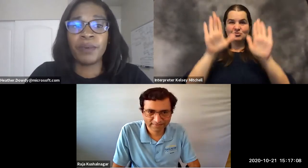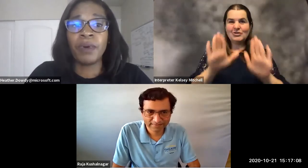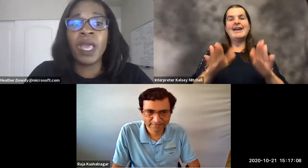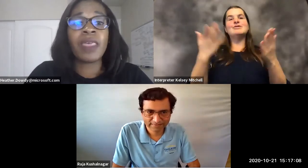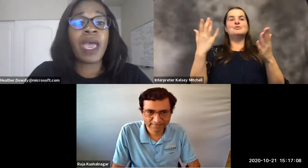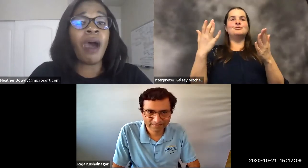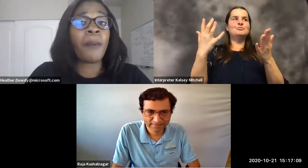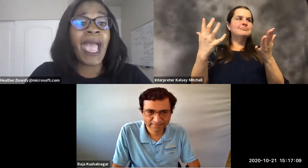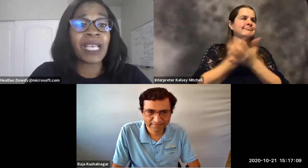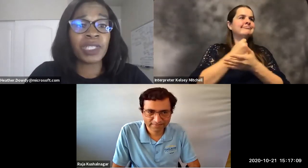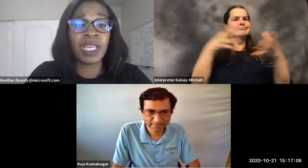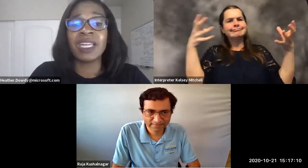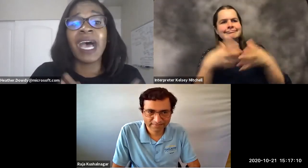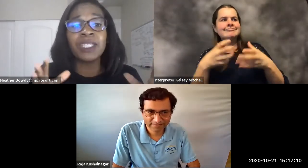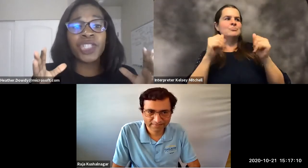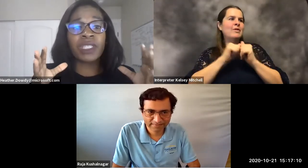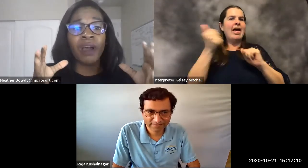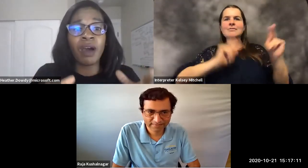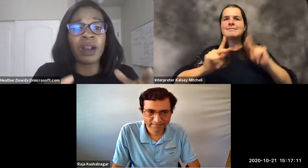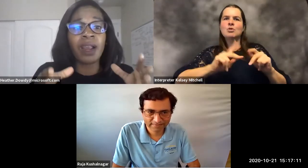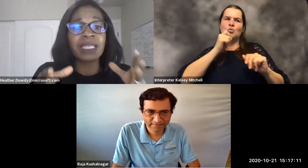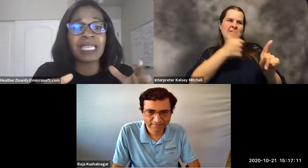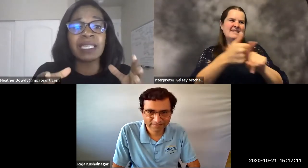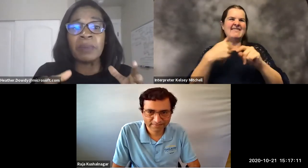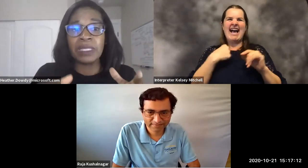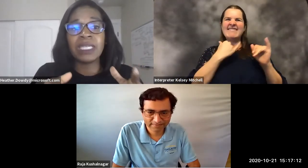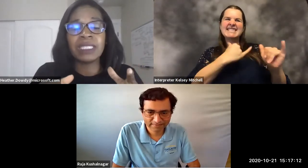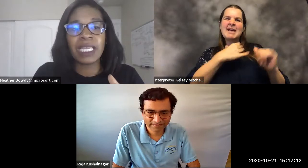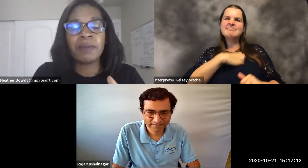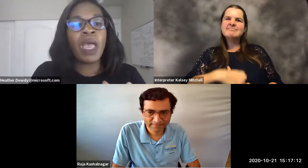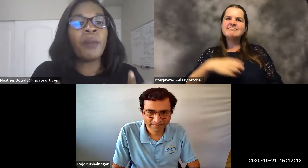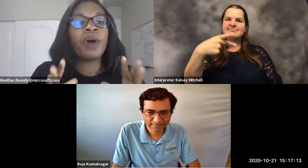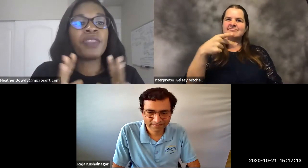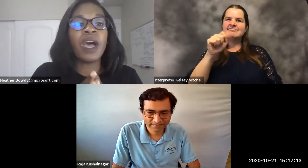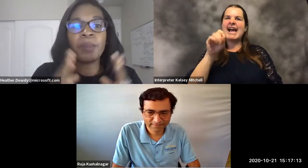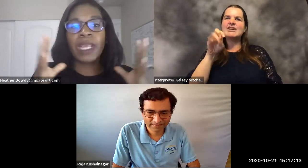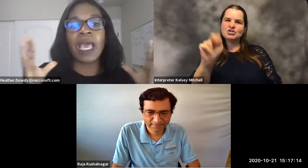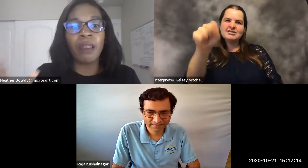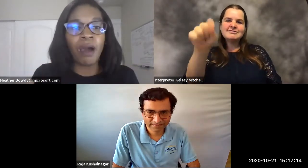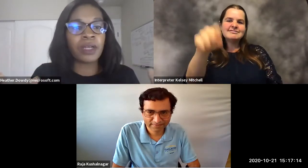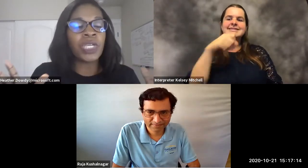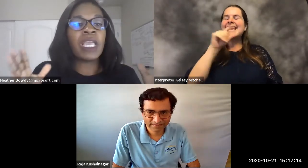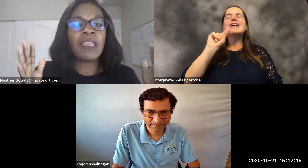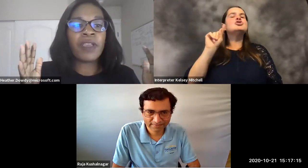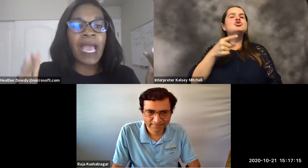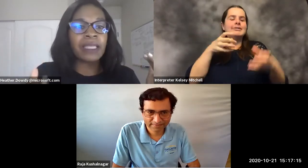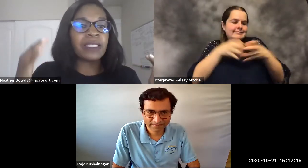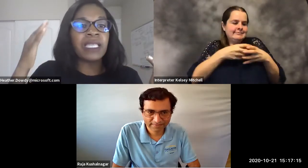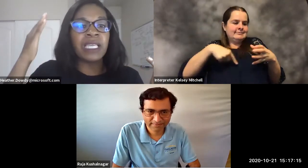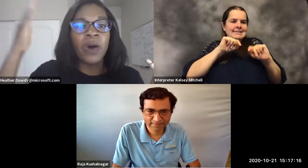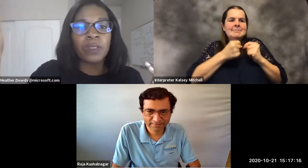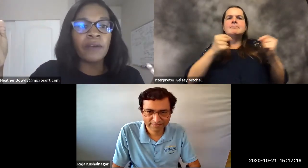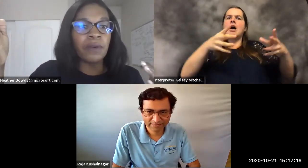many people that are passionate, not just on our accessibility team, but the company at large. Even